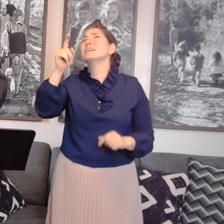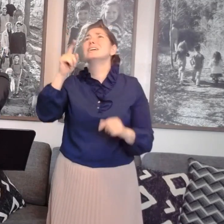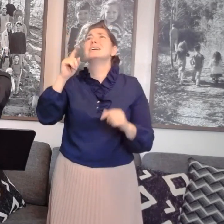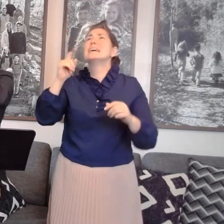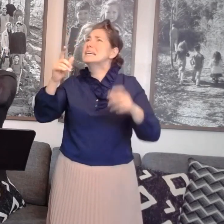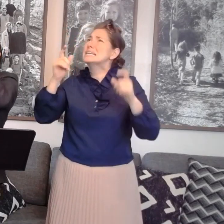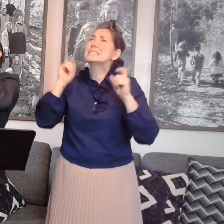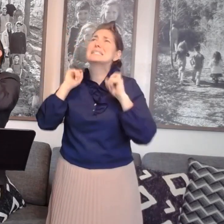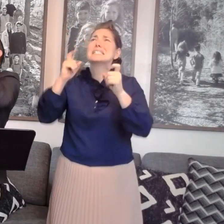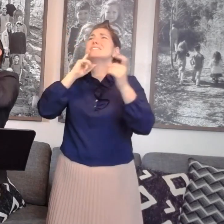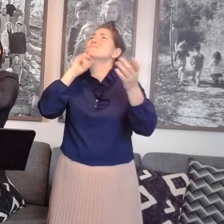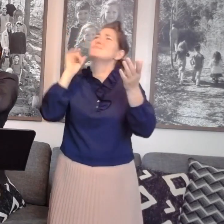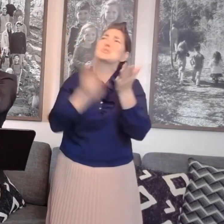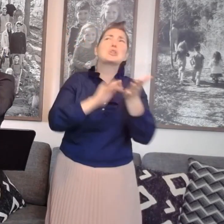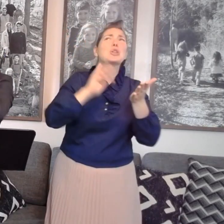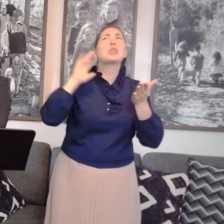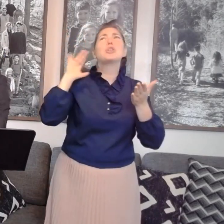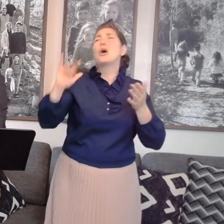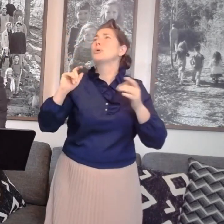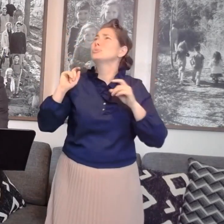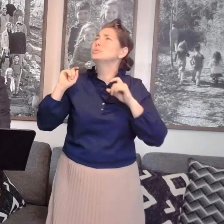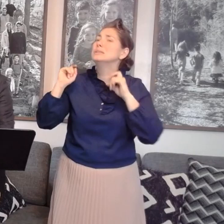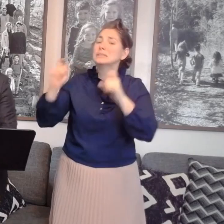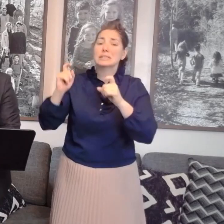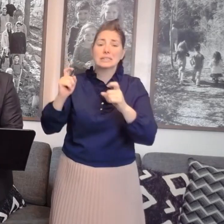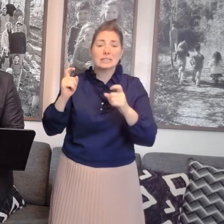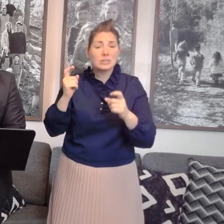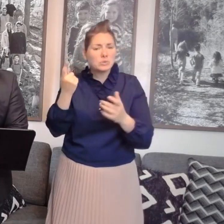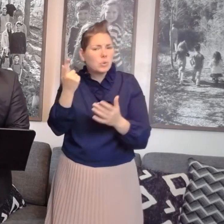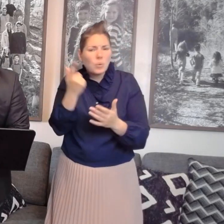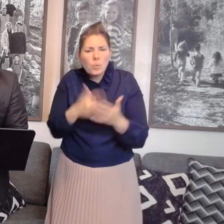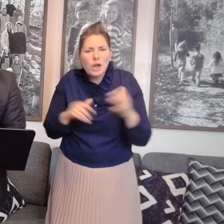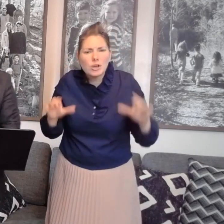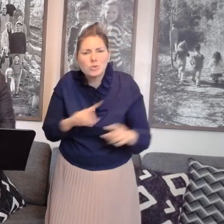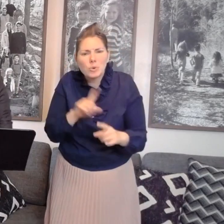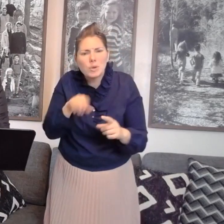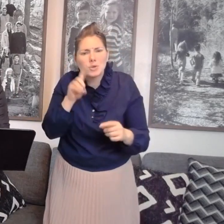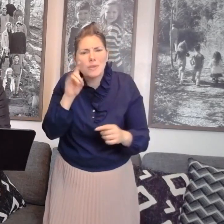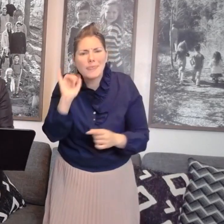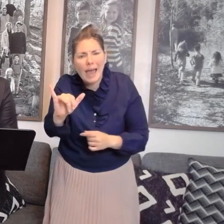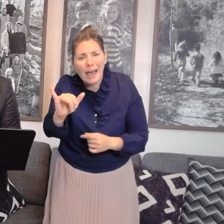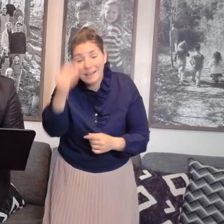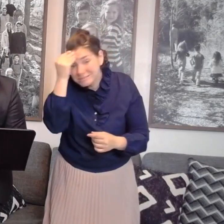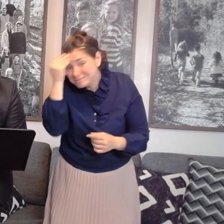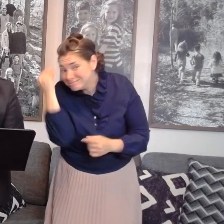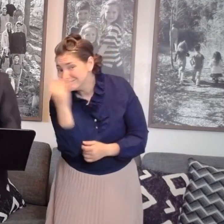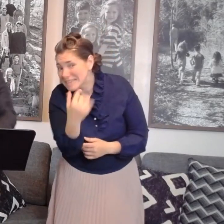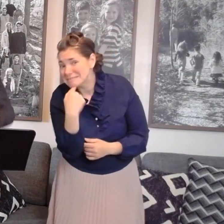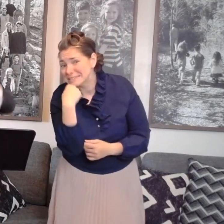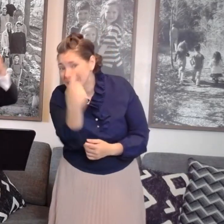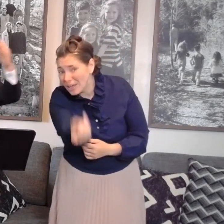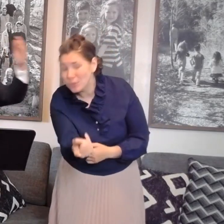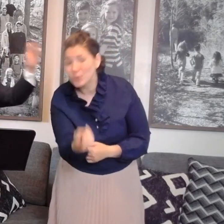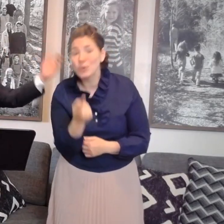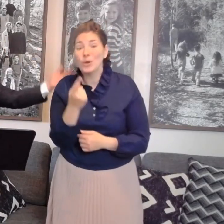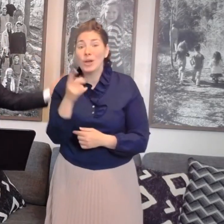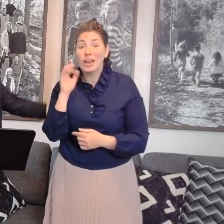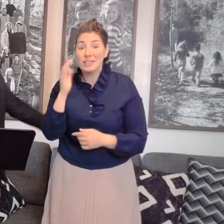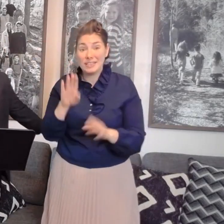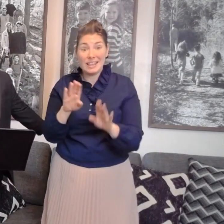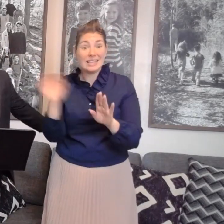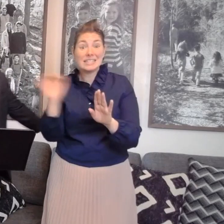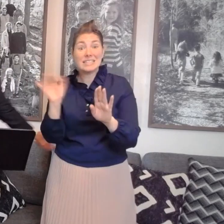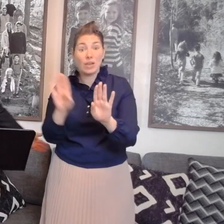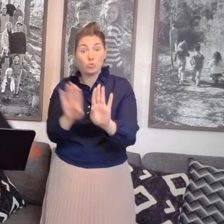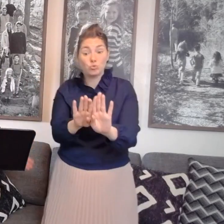and I give you glory. What are you doing when you do that? I'll tell you what you're doing. You're opening your front door